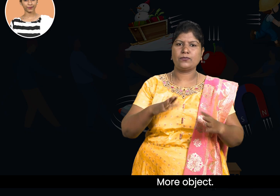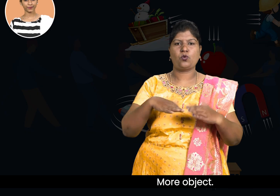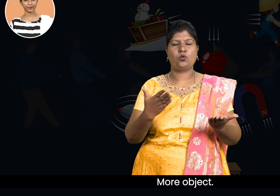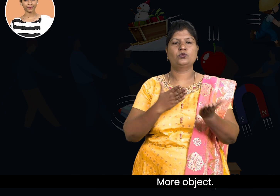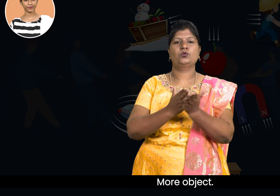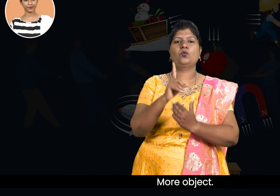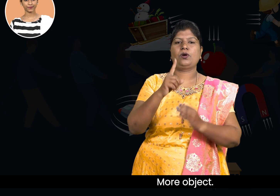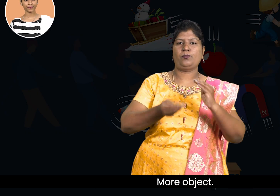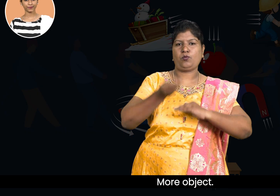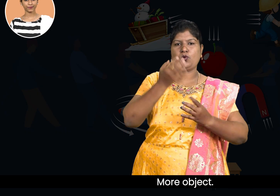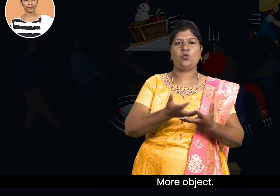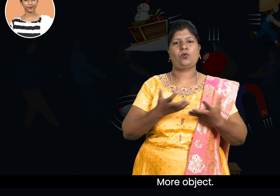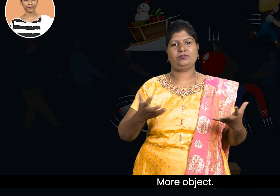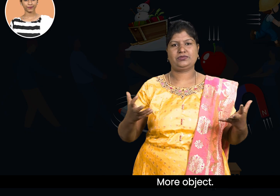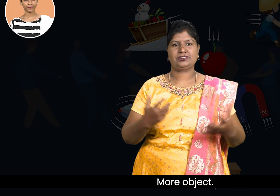object.